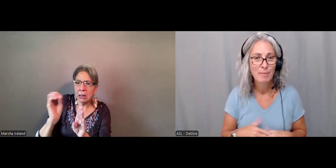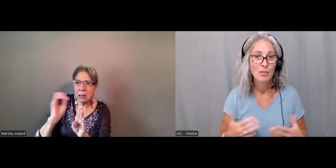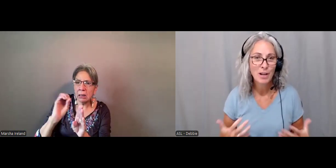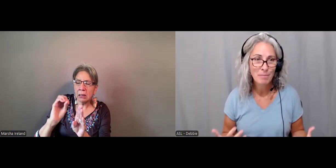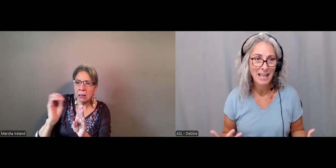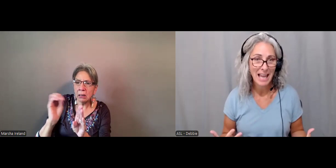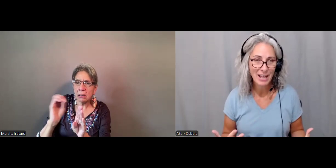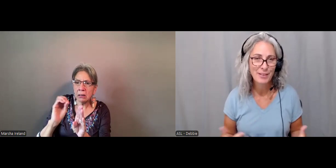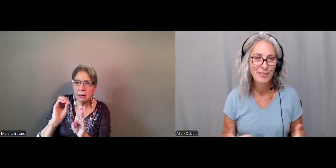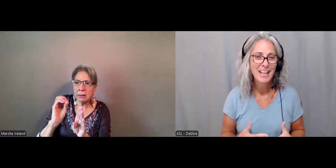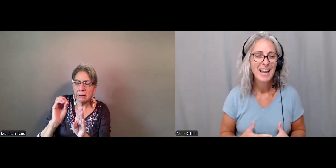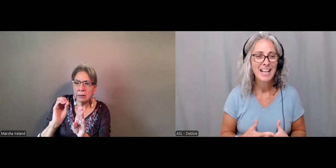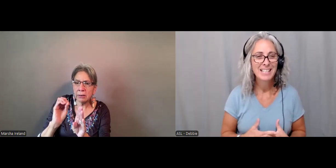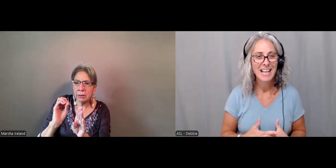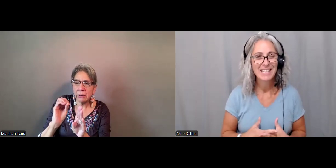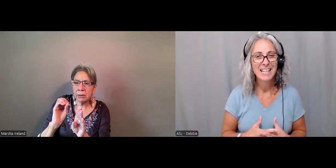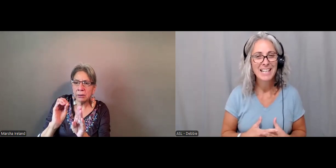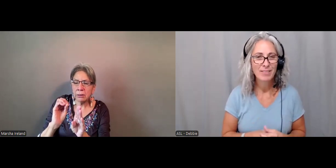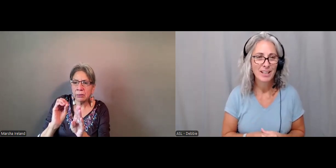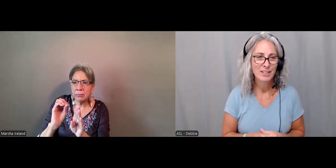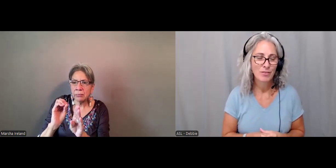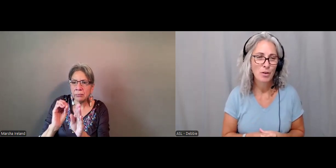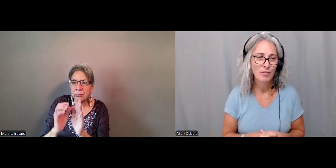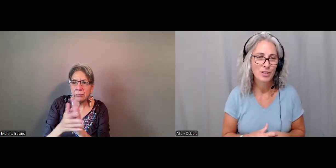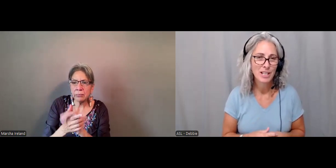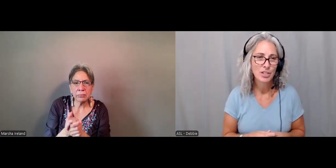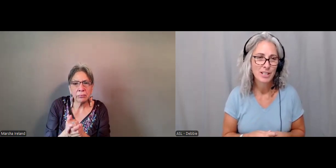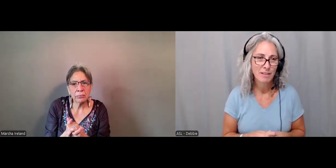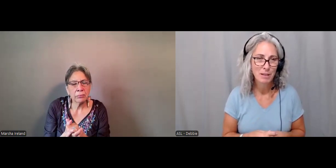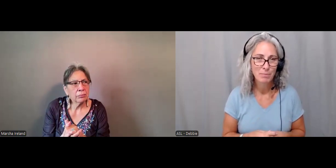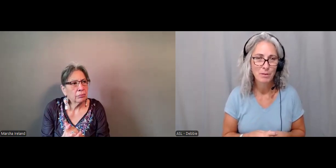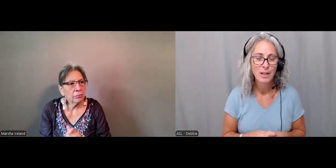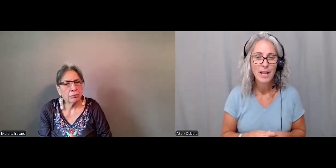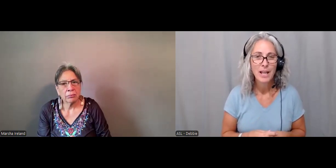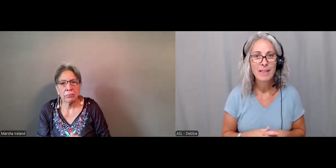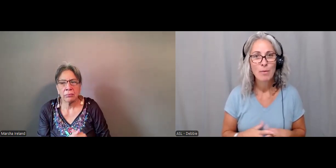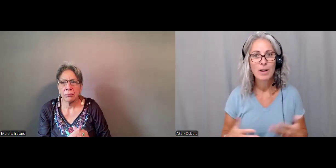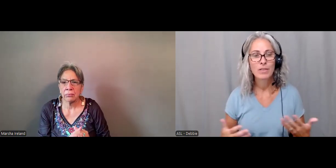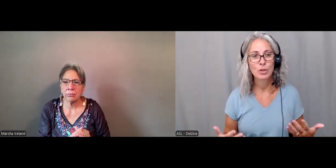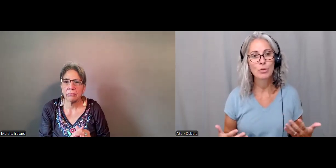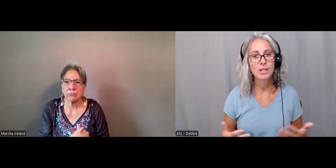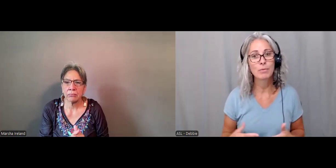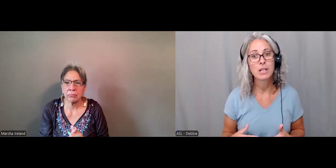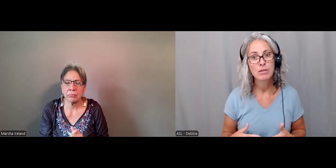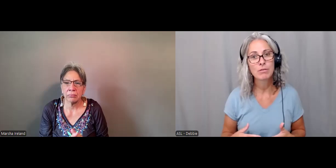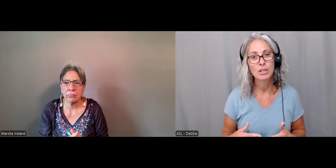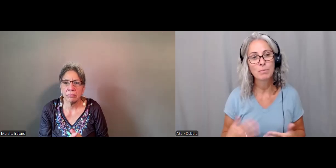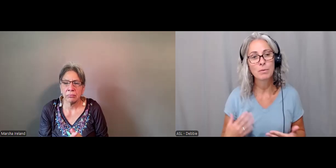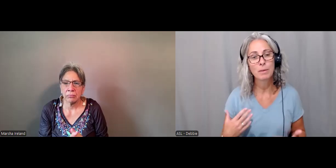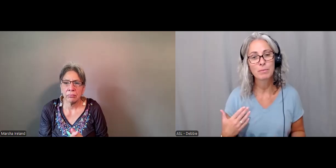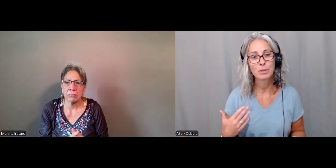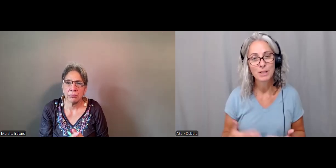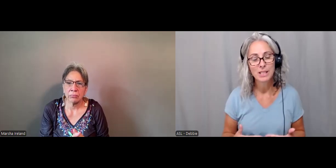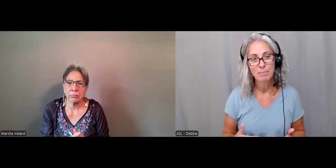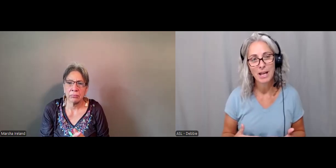strong throughout my life as an advocate for First Nations deaf people. And that one of the tools that we use to